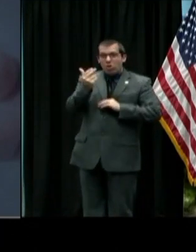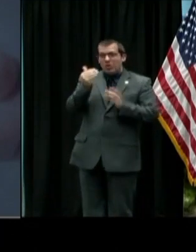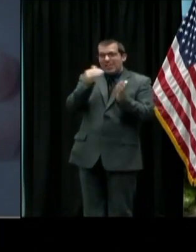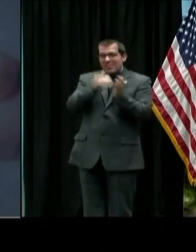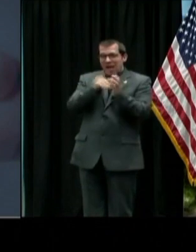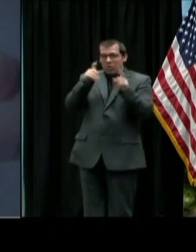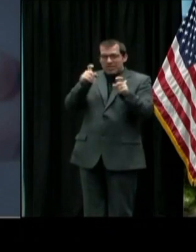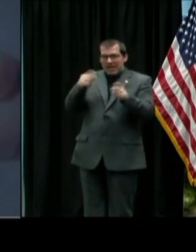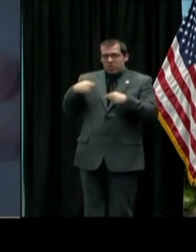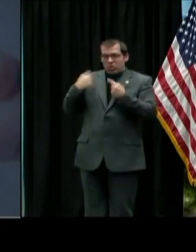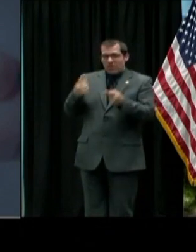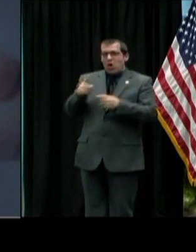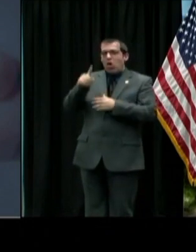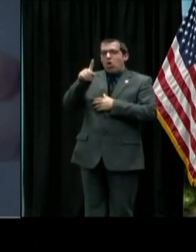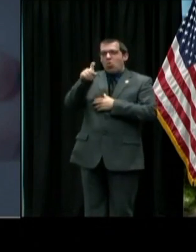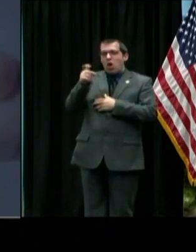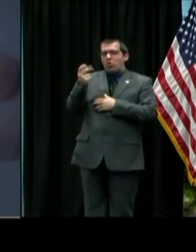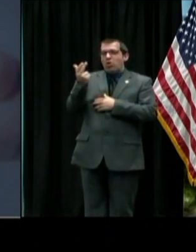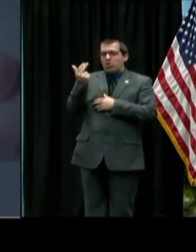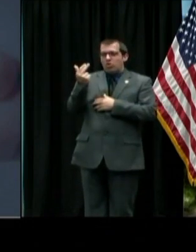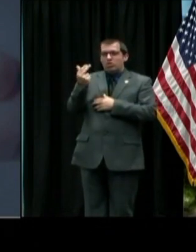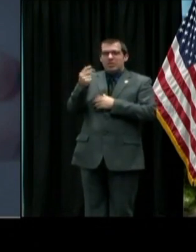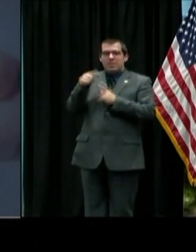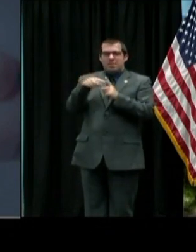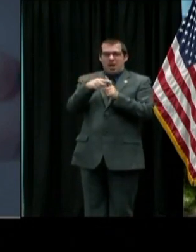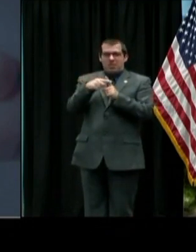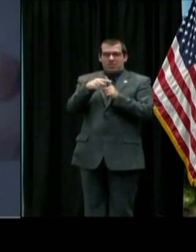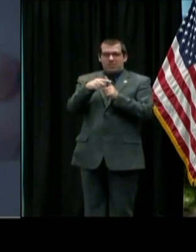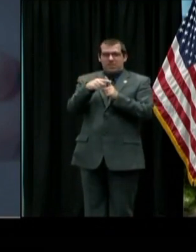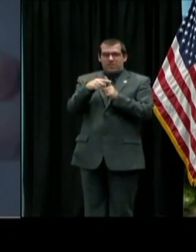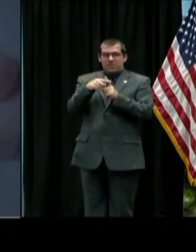tests so far, 113 positive.